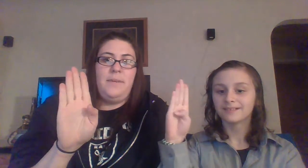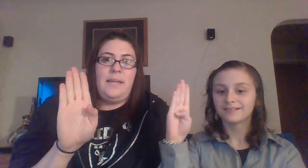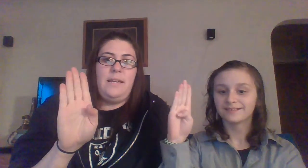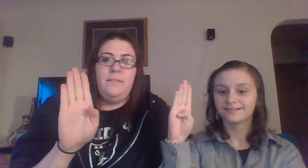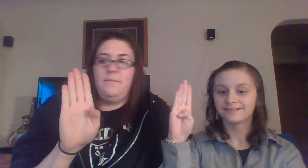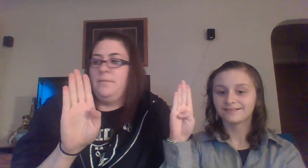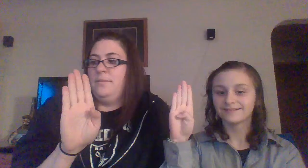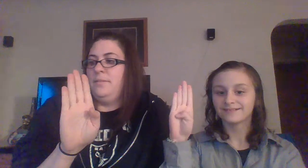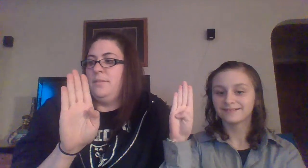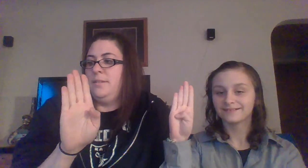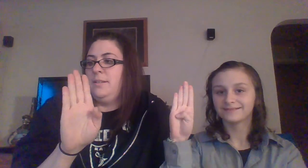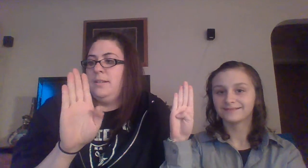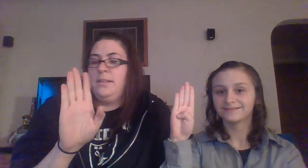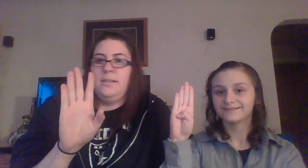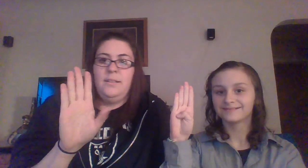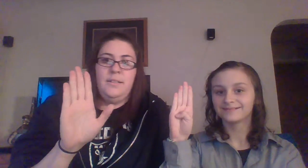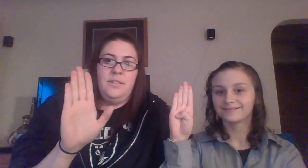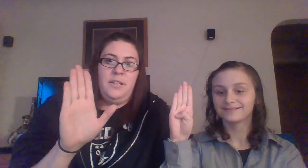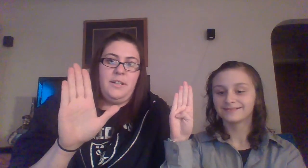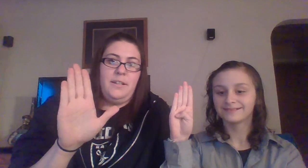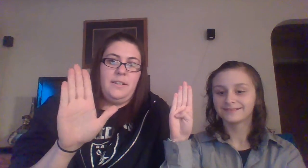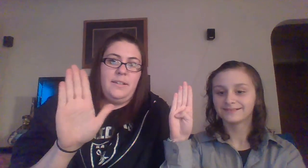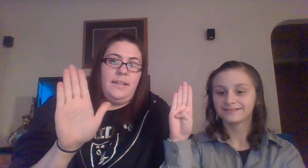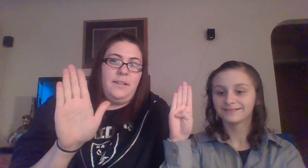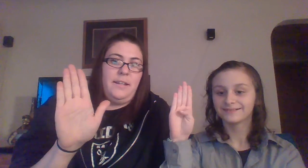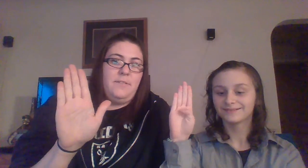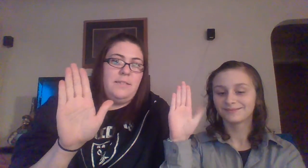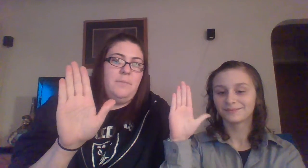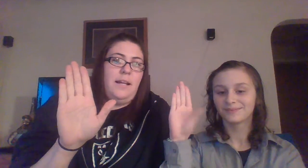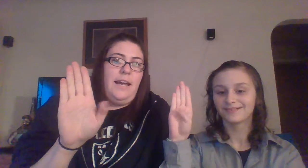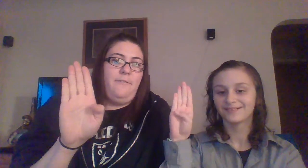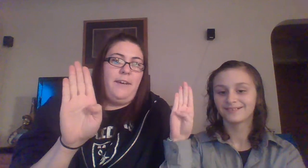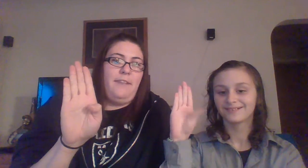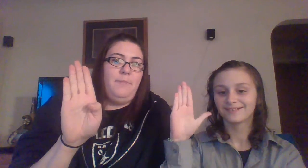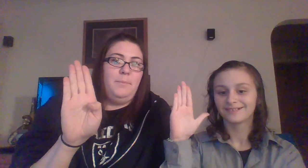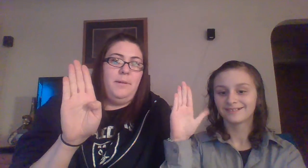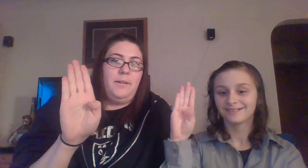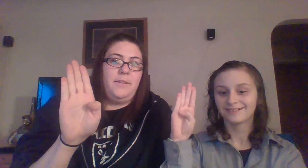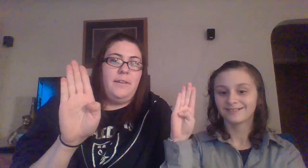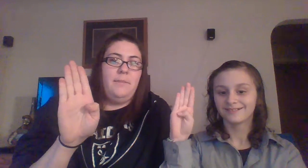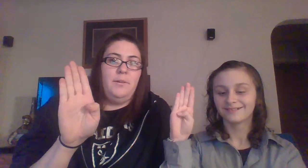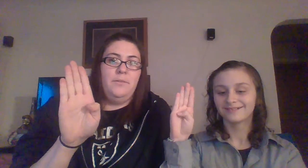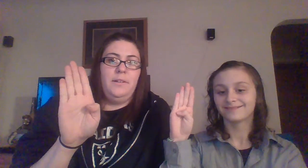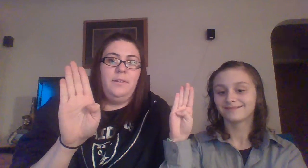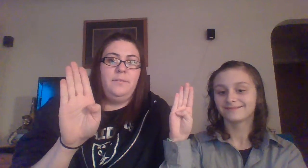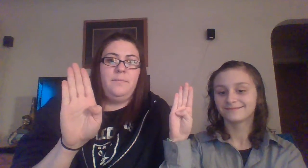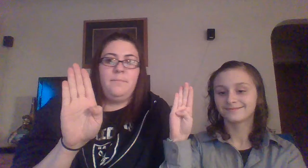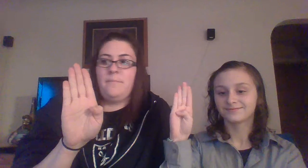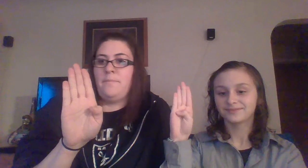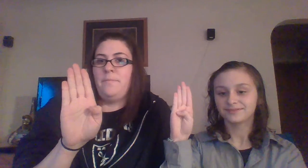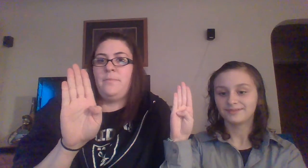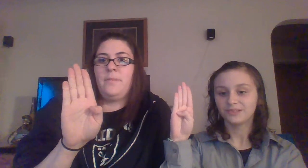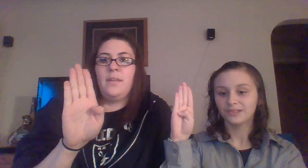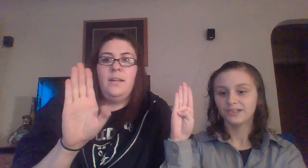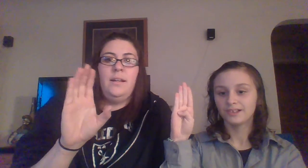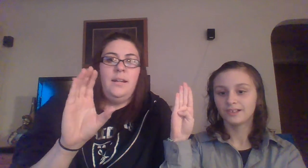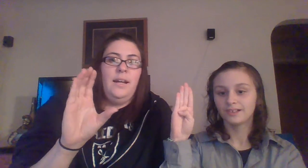B. So you're gonna, like you're giving someone a high five, but put your thumb over. And